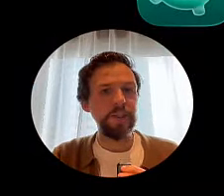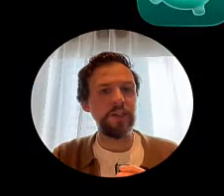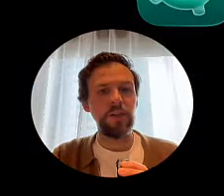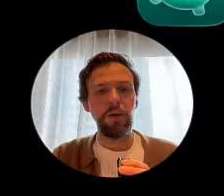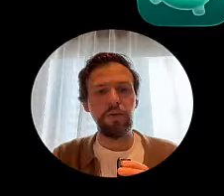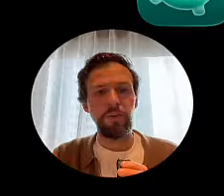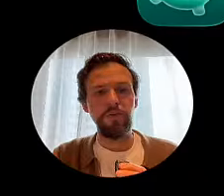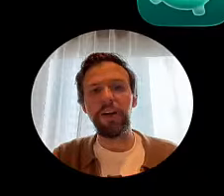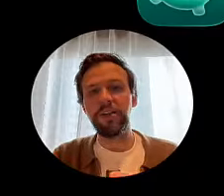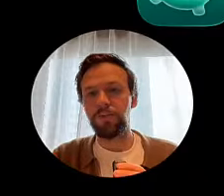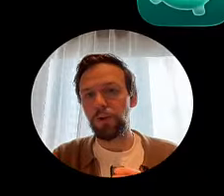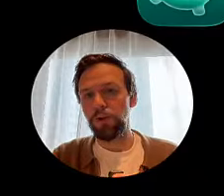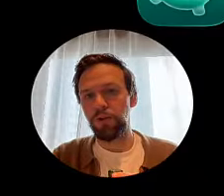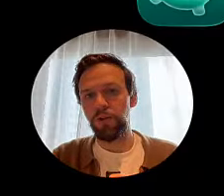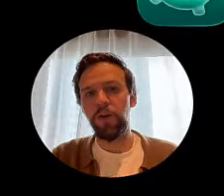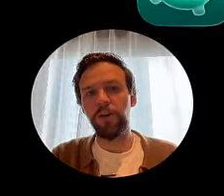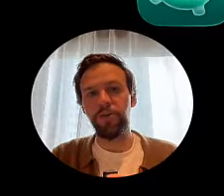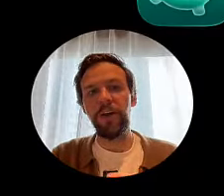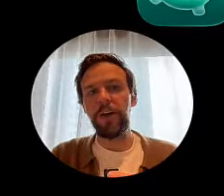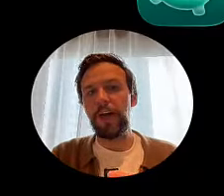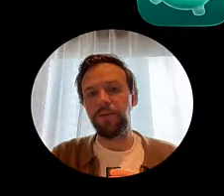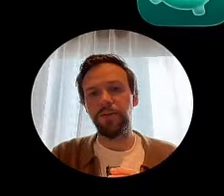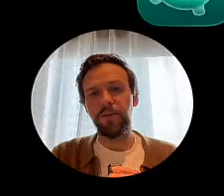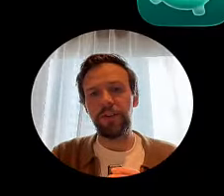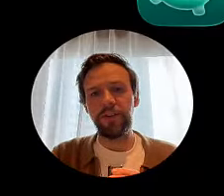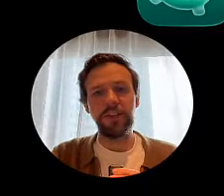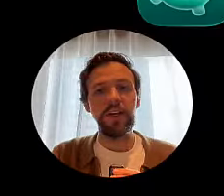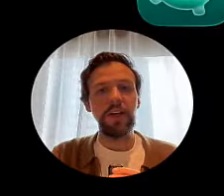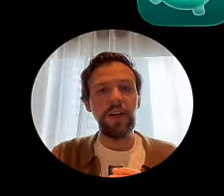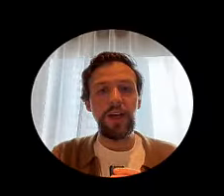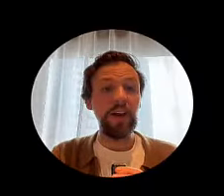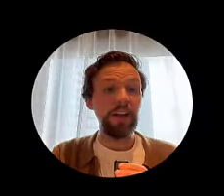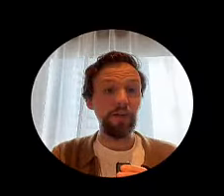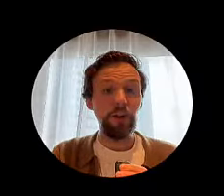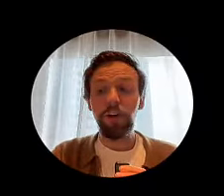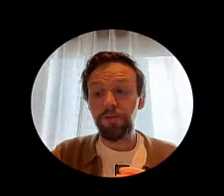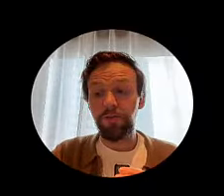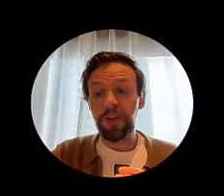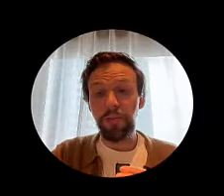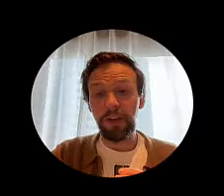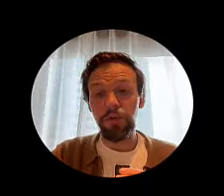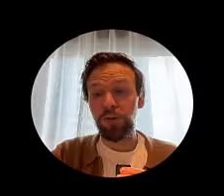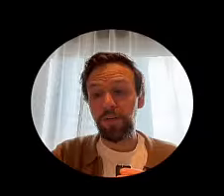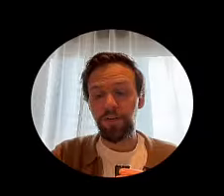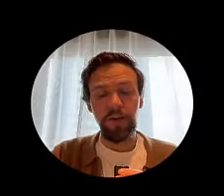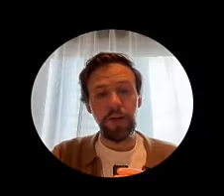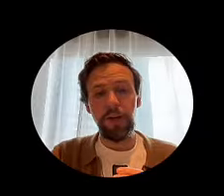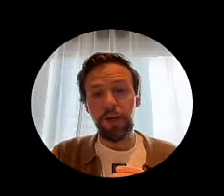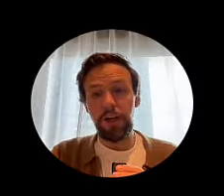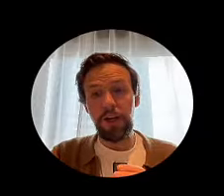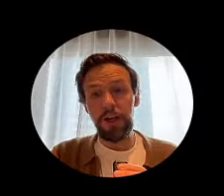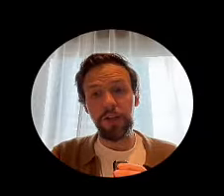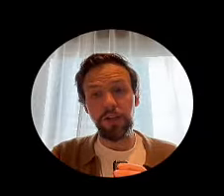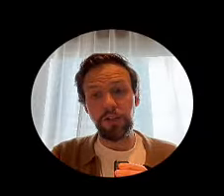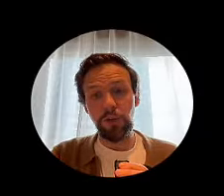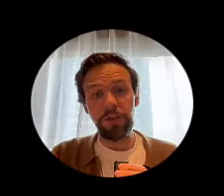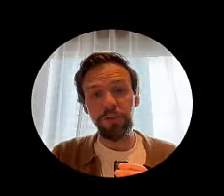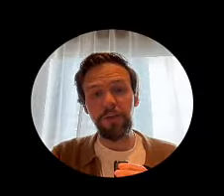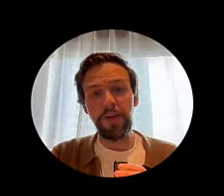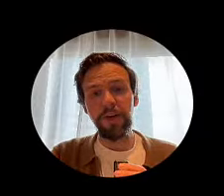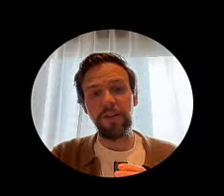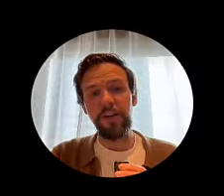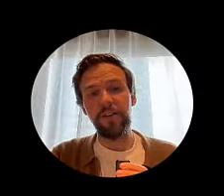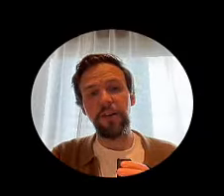of games from my friends, but also a lot of apps of my friends. And I give a lot of feedback to them. So